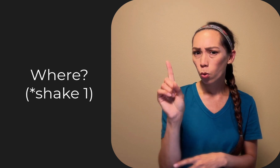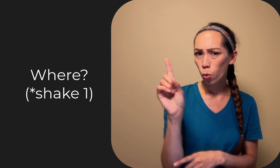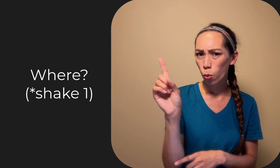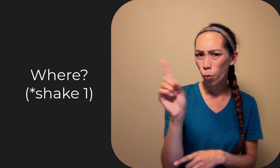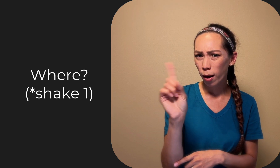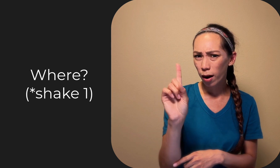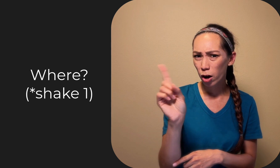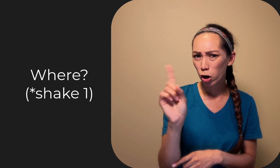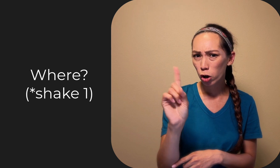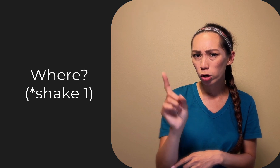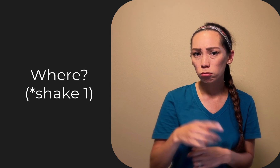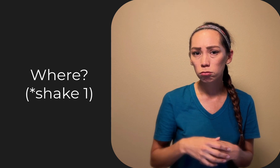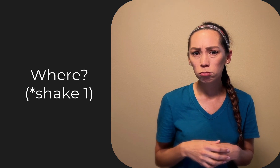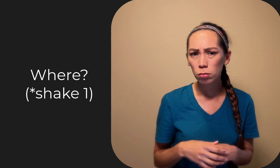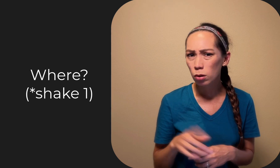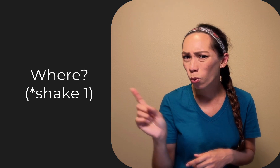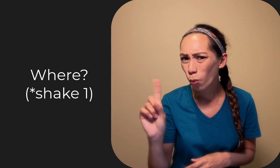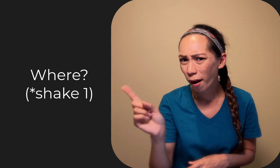Where.